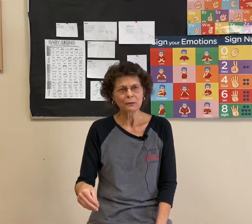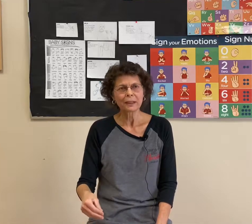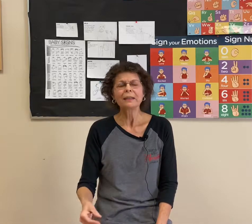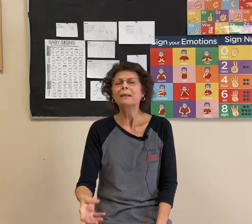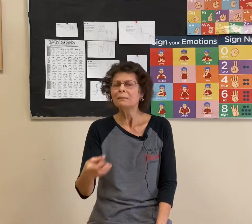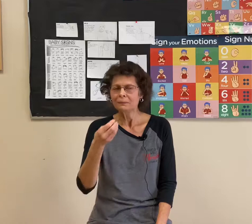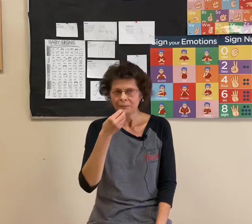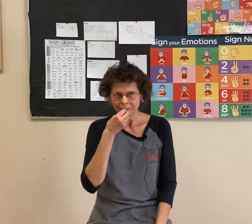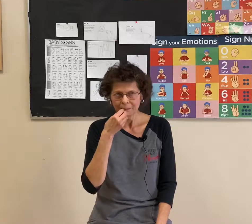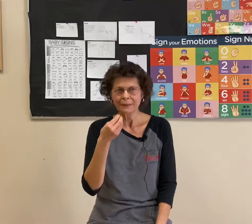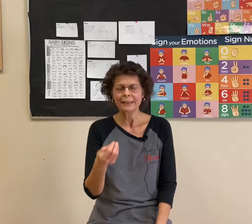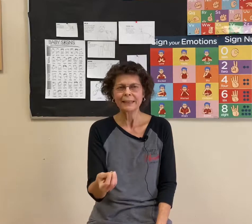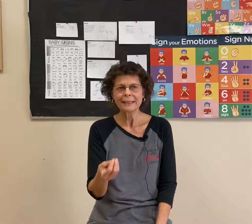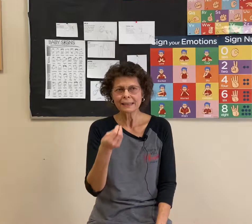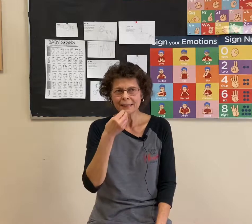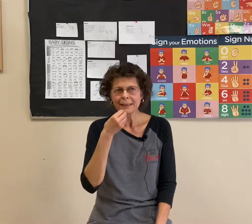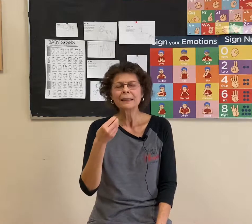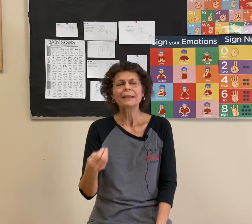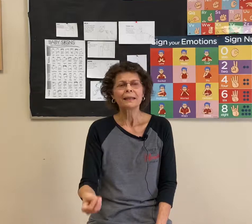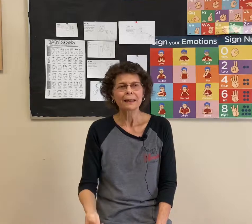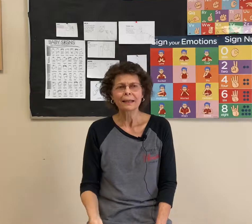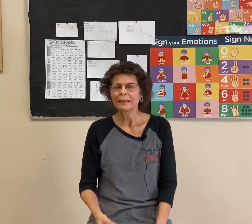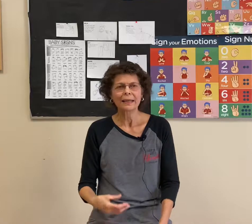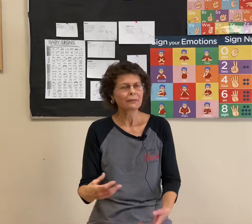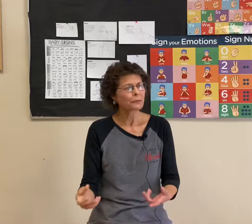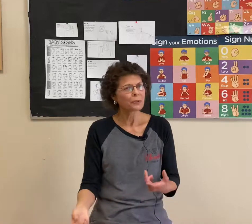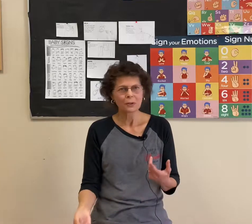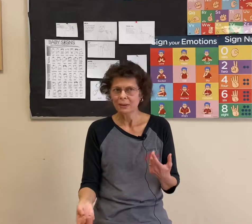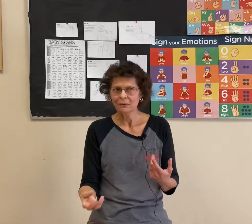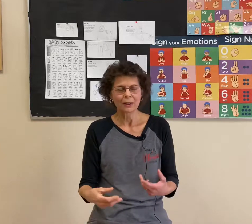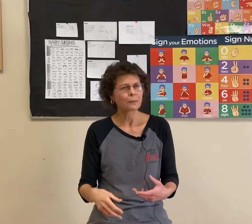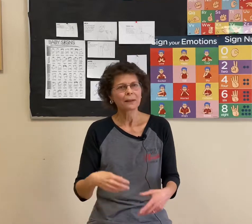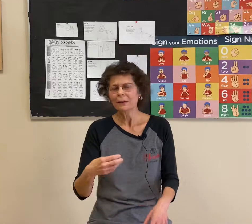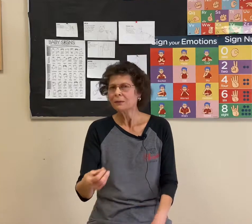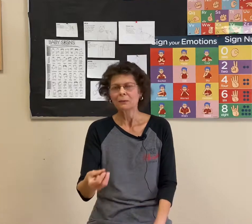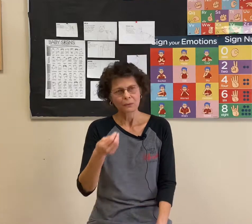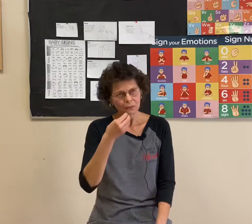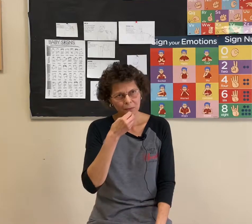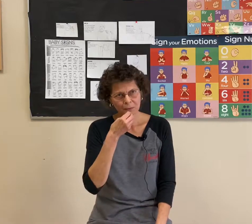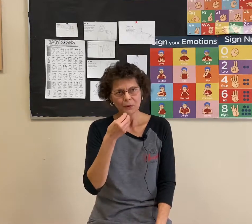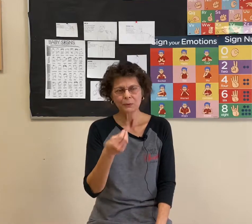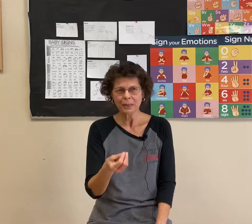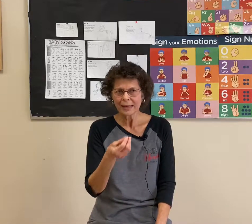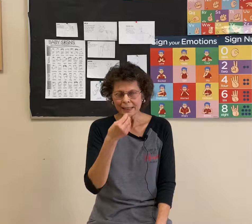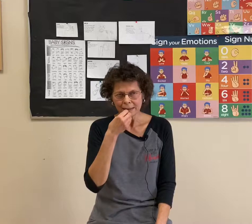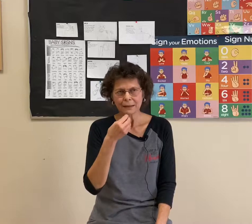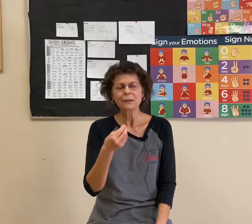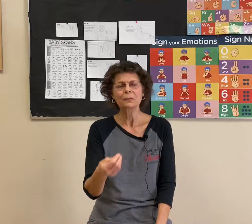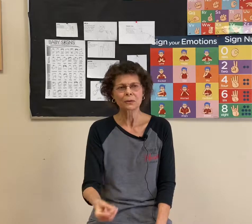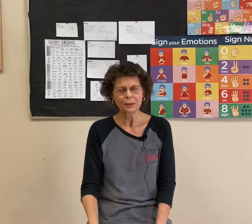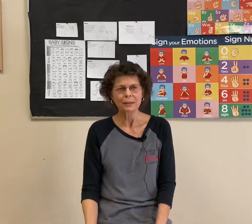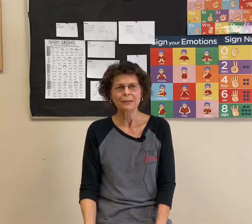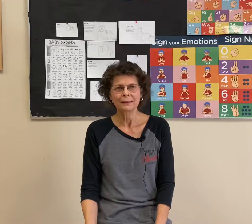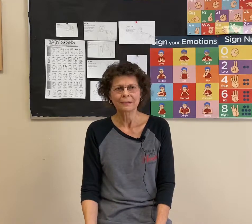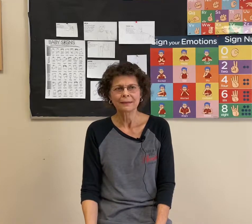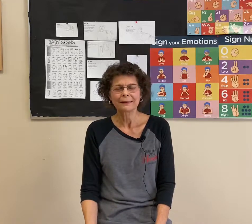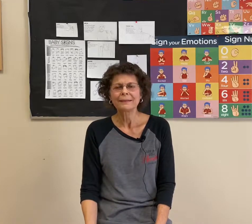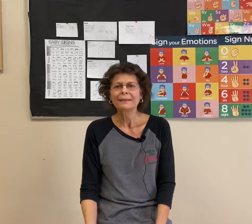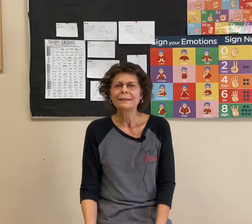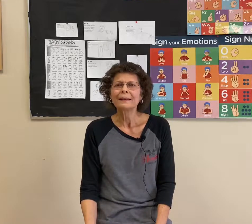them. Eat. And then afterwards you can even talk about, oh, you ate. Oh, it's good.